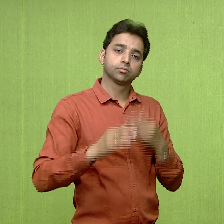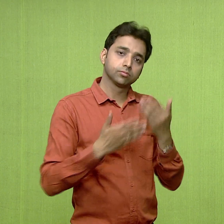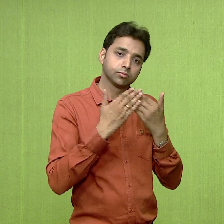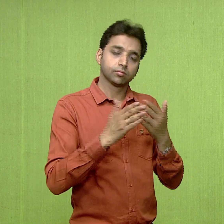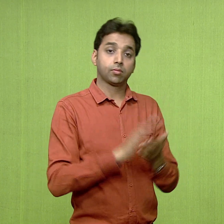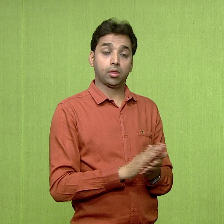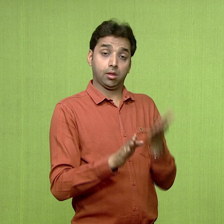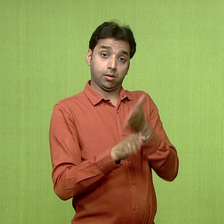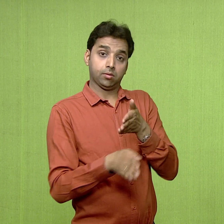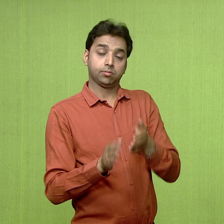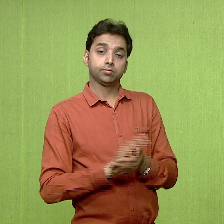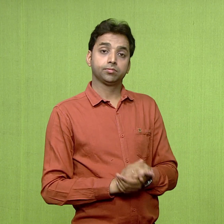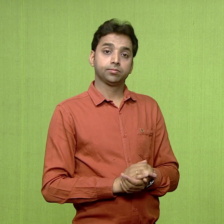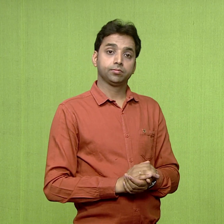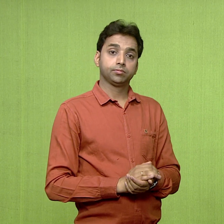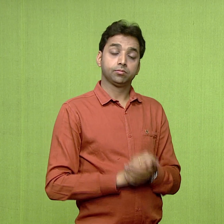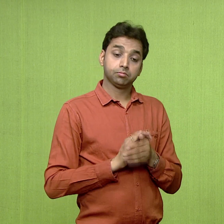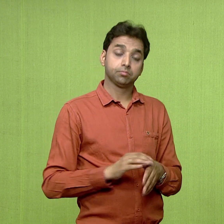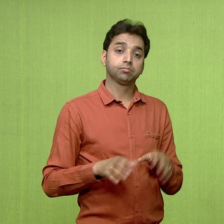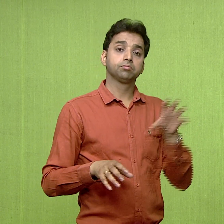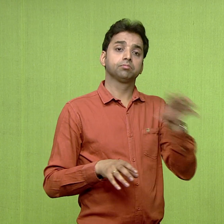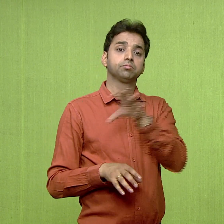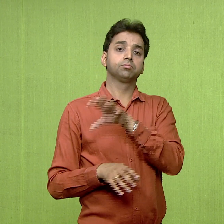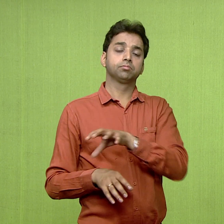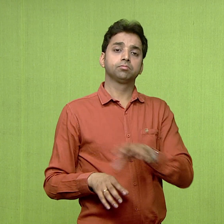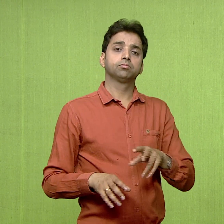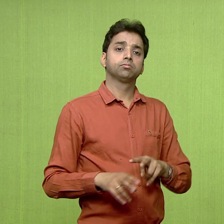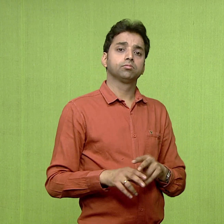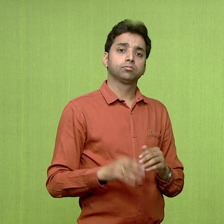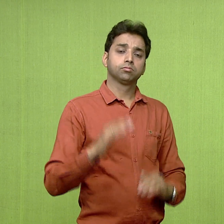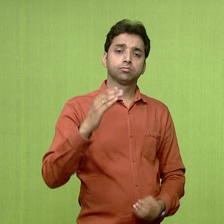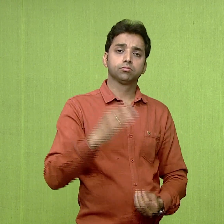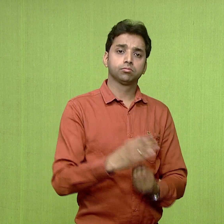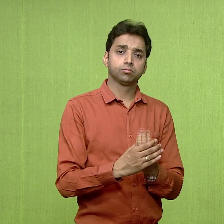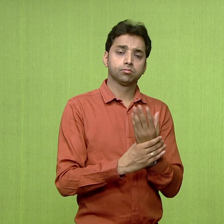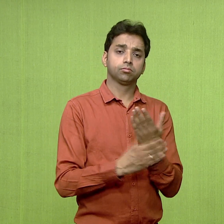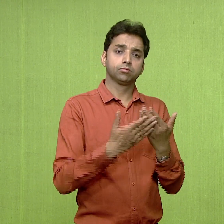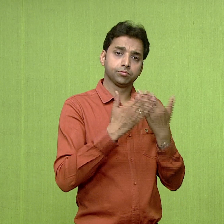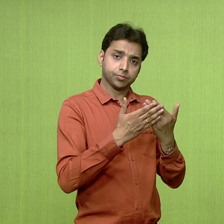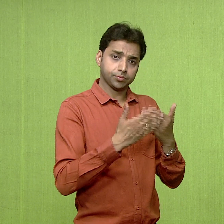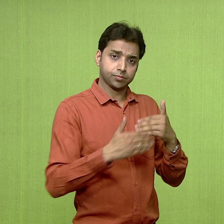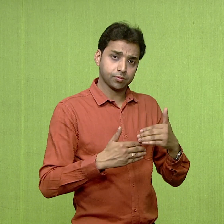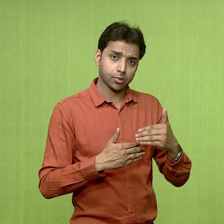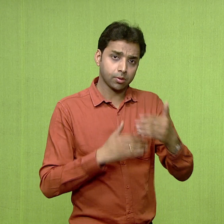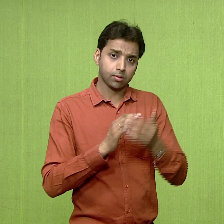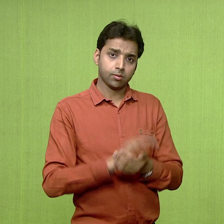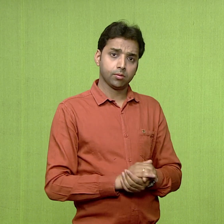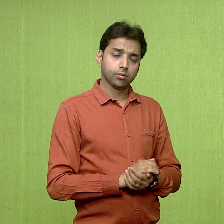By now, we have studied about the growth of education during